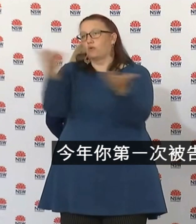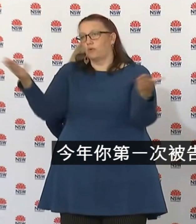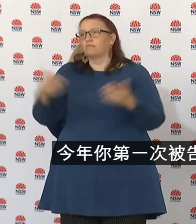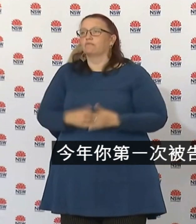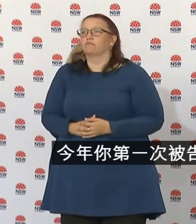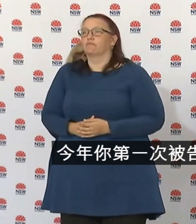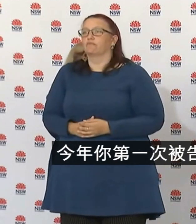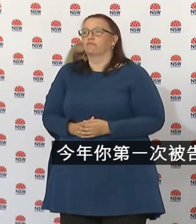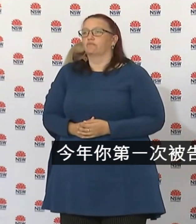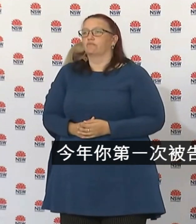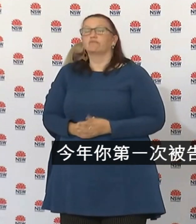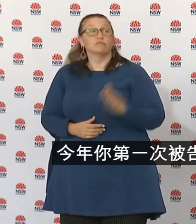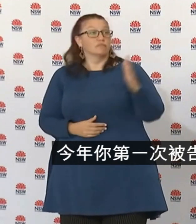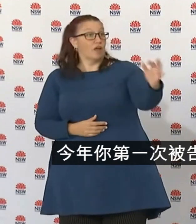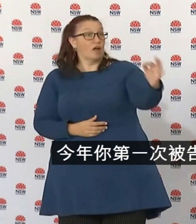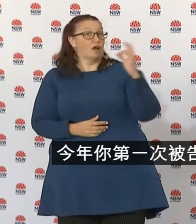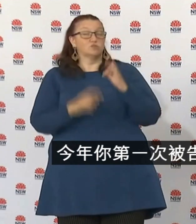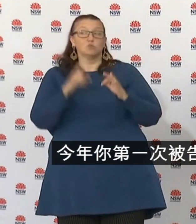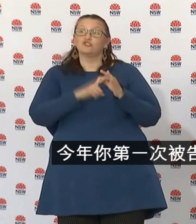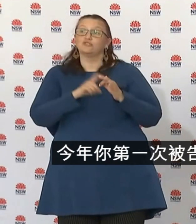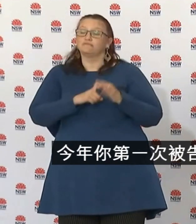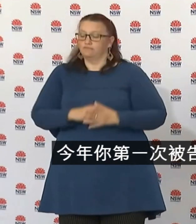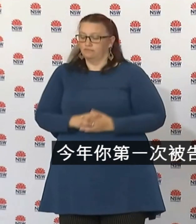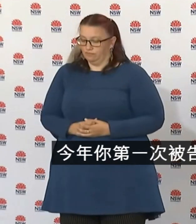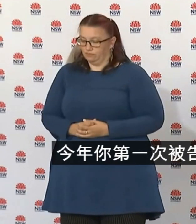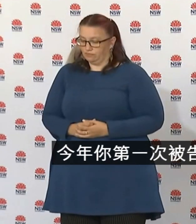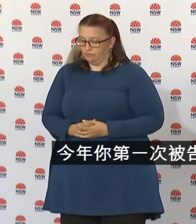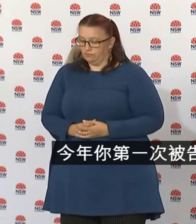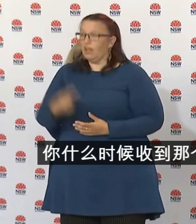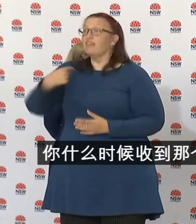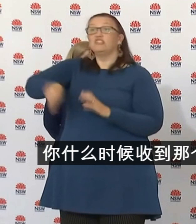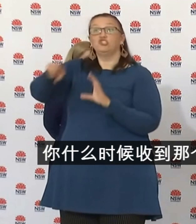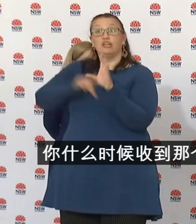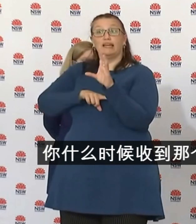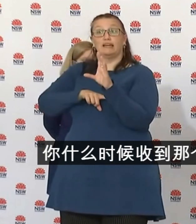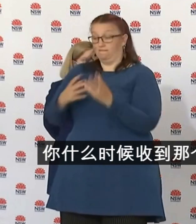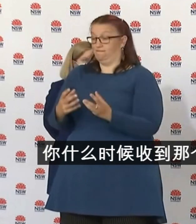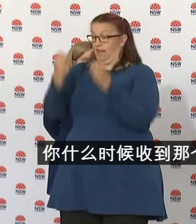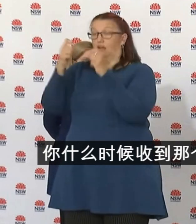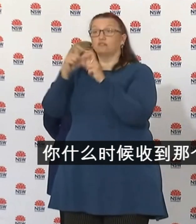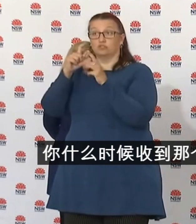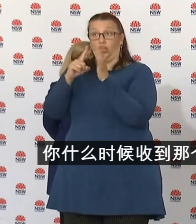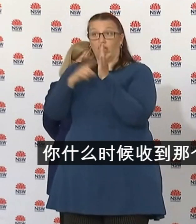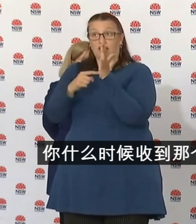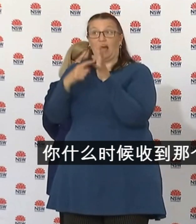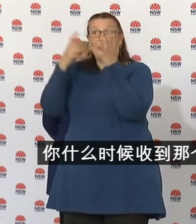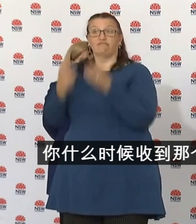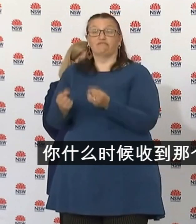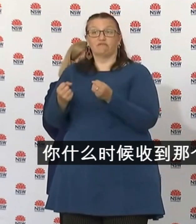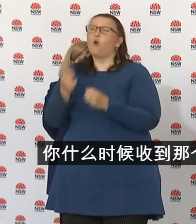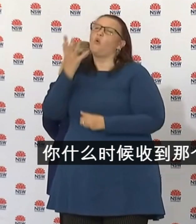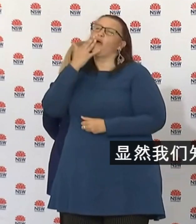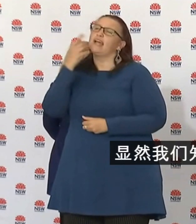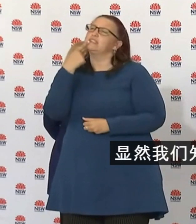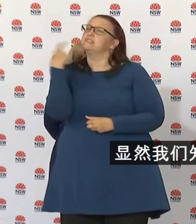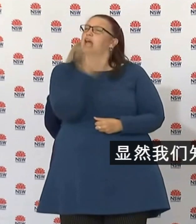we were first advised this year of the virulence of the Delta strain, when did you receive that advice? I can't give you the